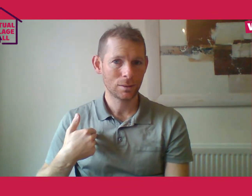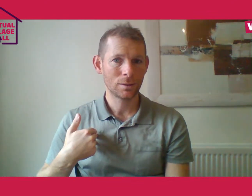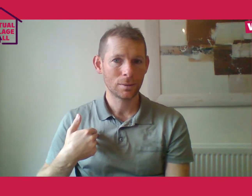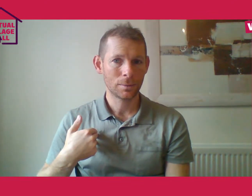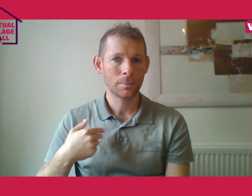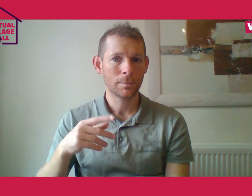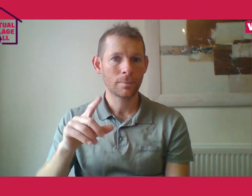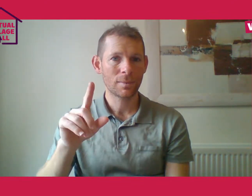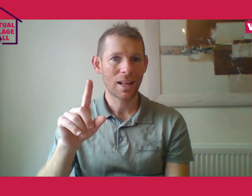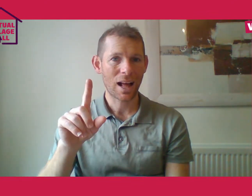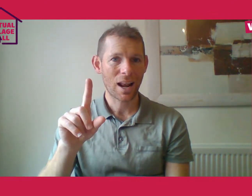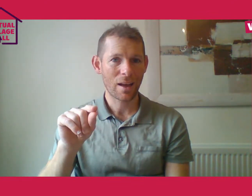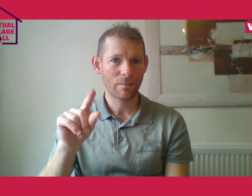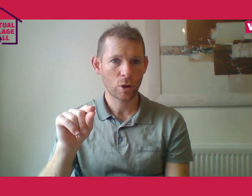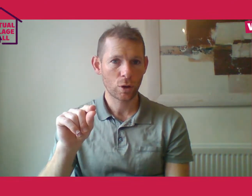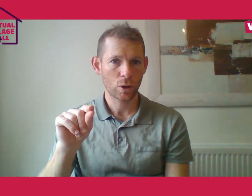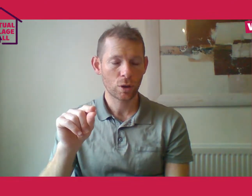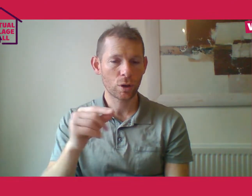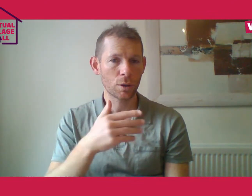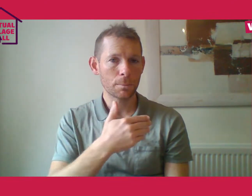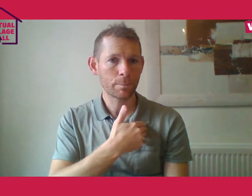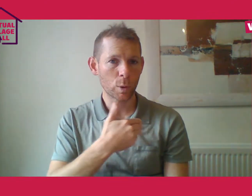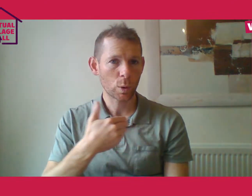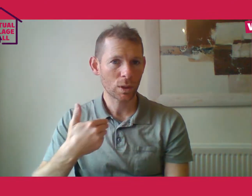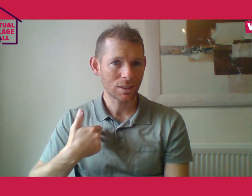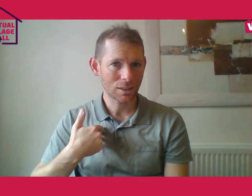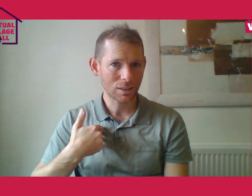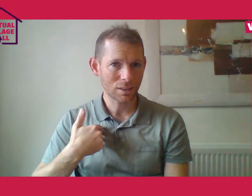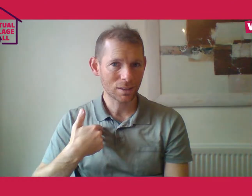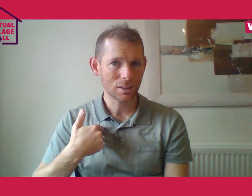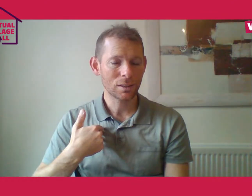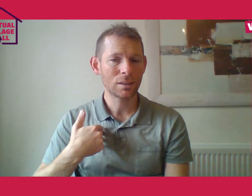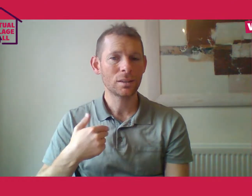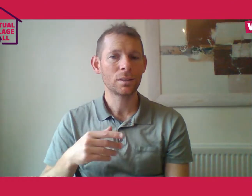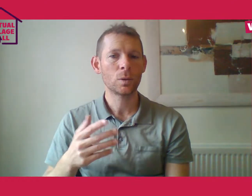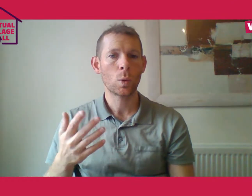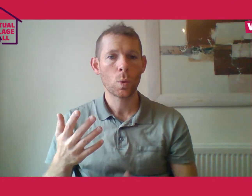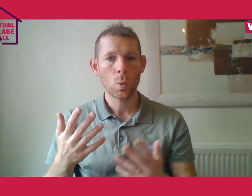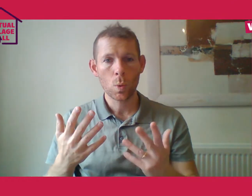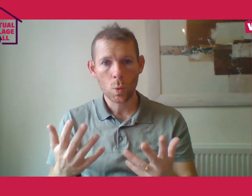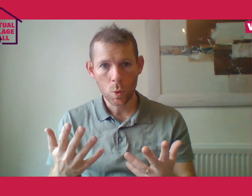just sign 11 o'clock in the morning. So 11 in the morning